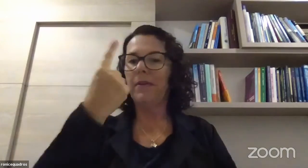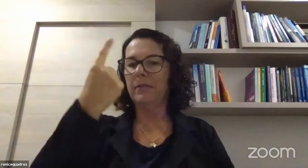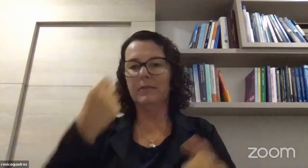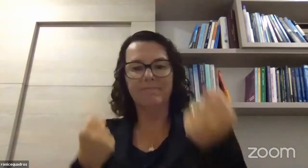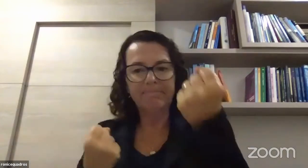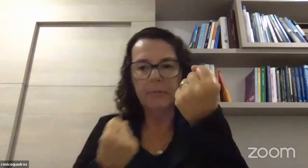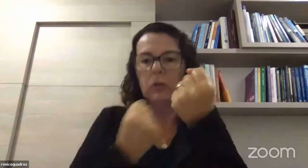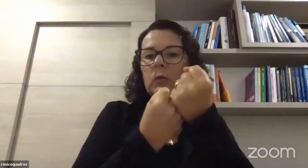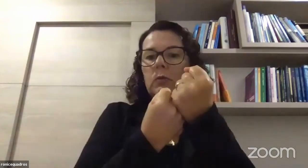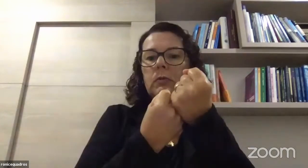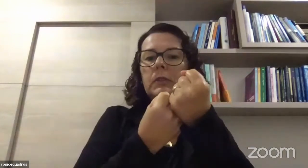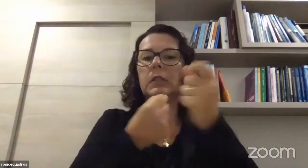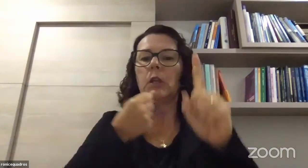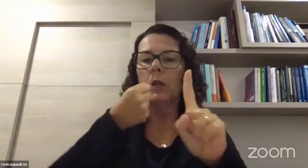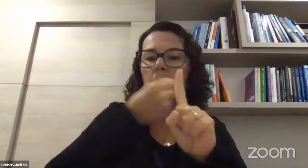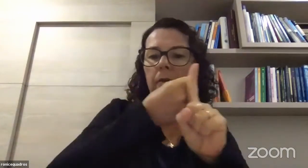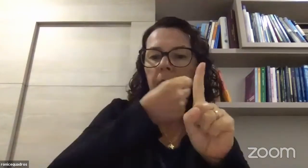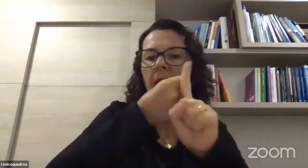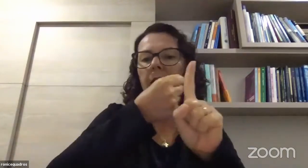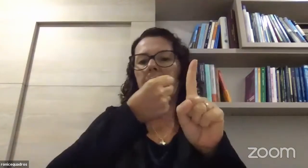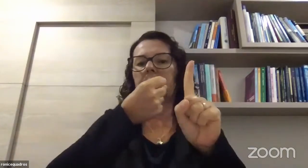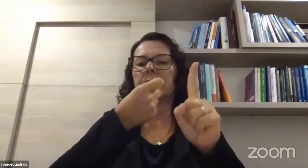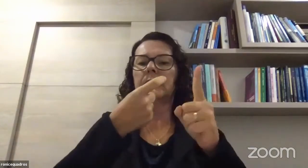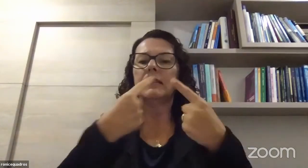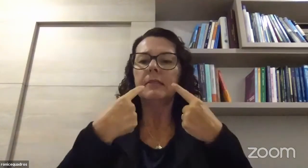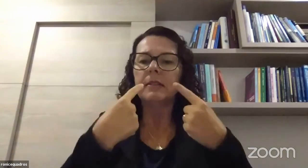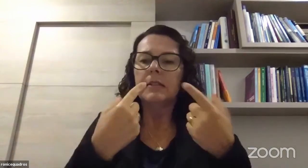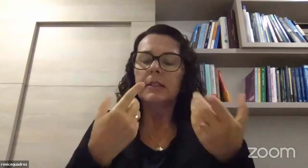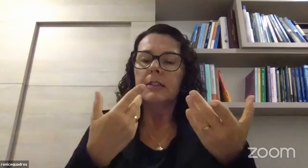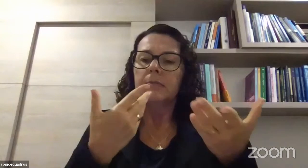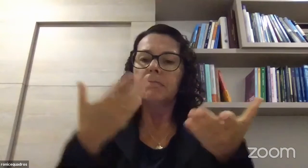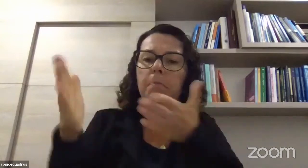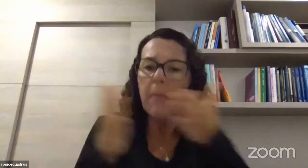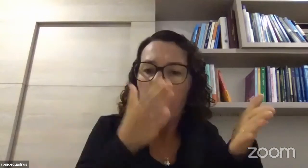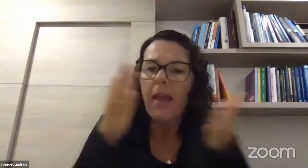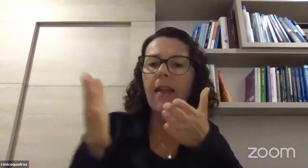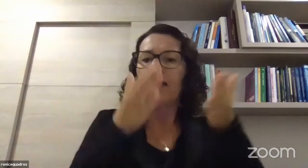And deaf people as a collective are always supporting